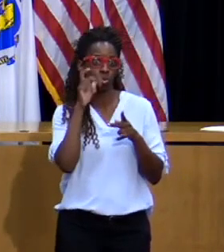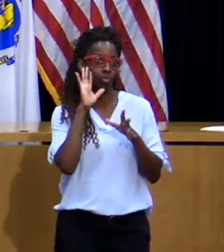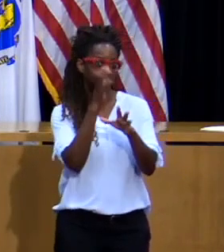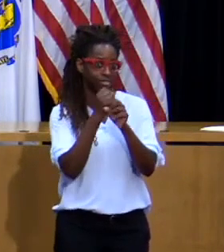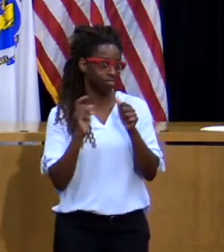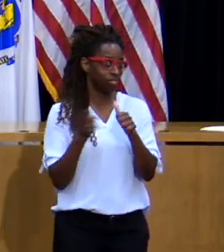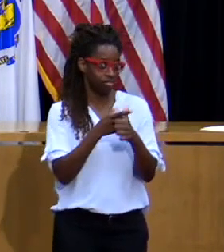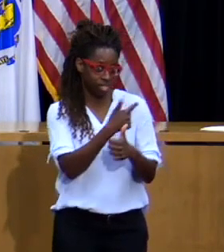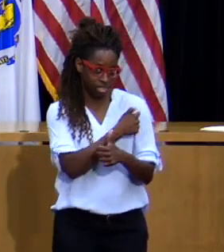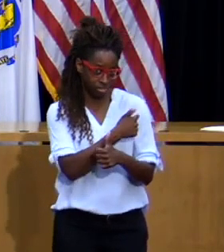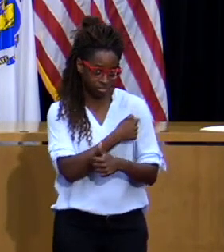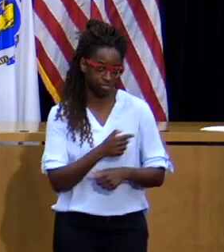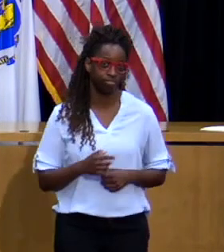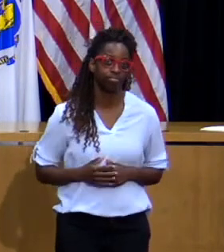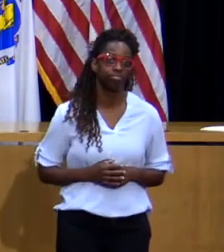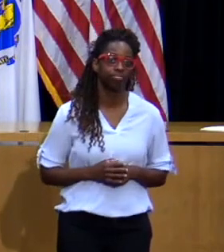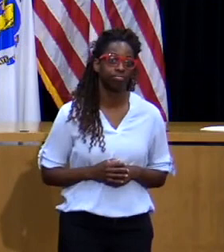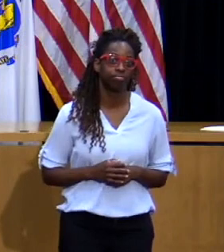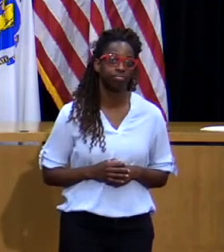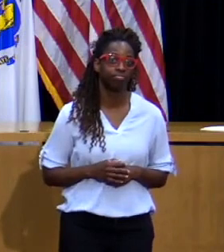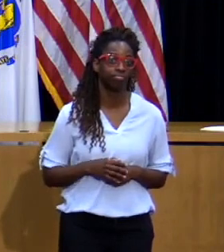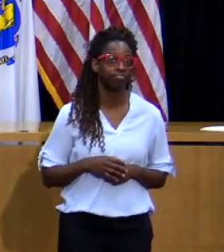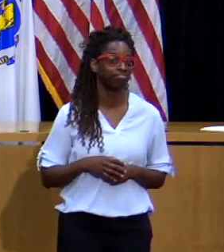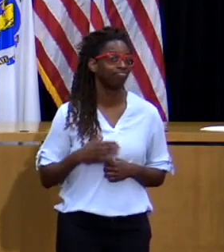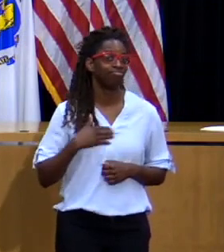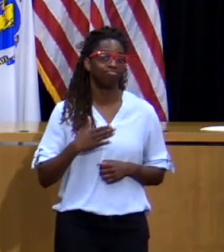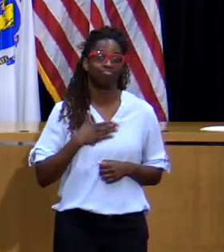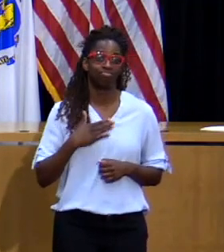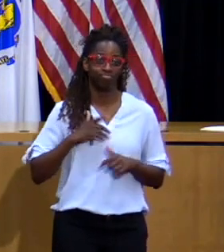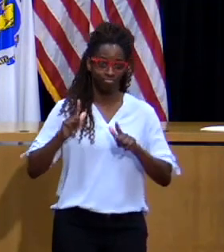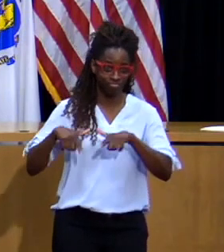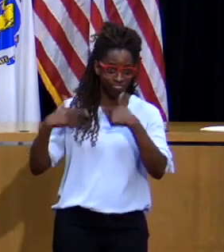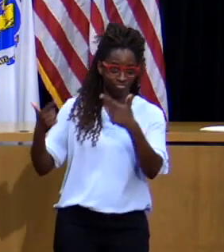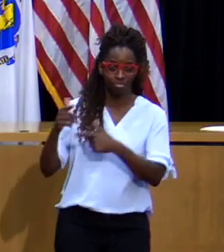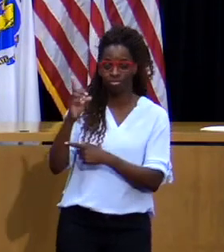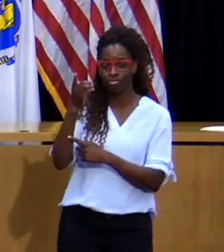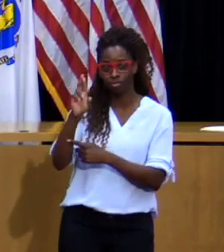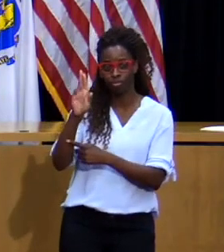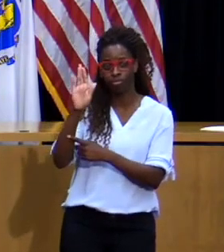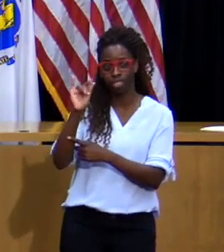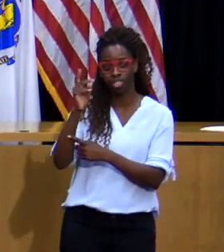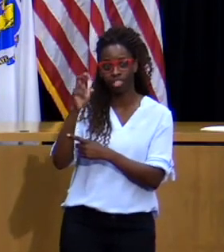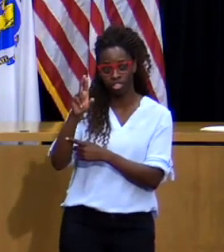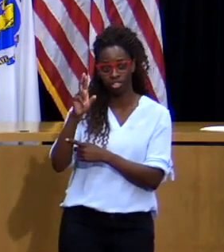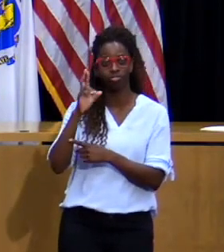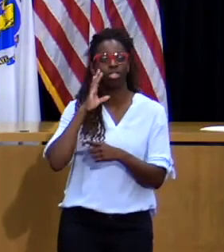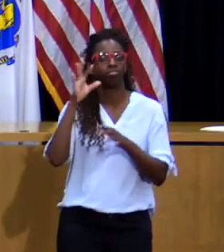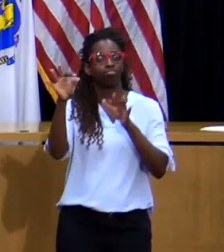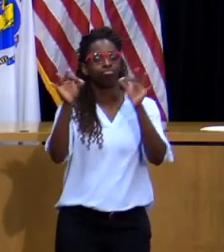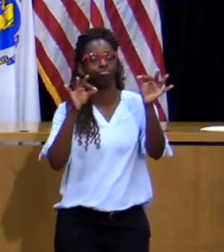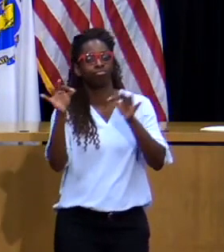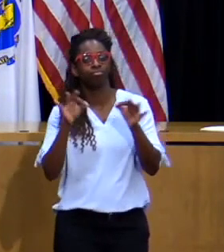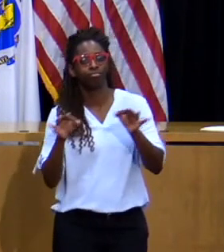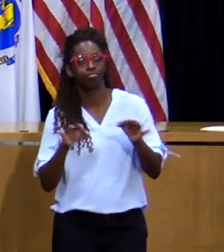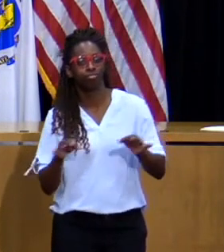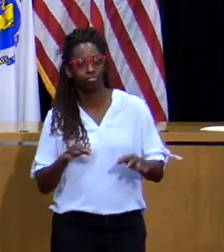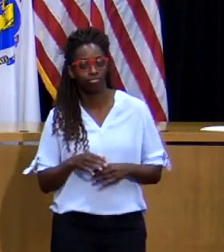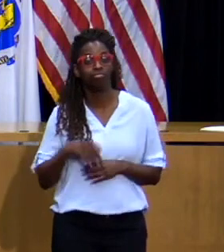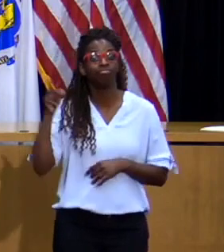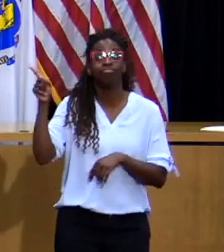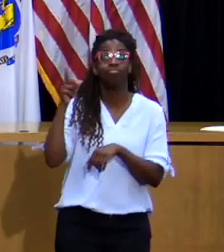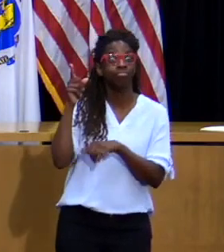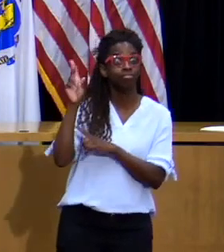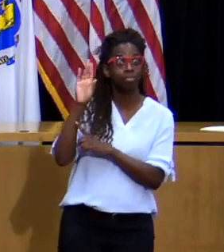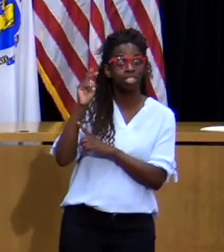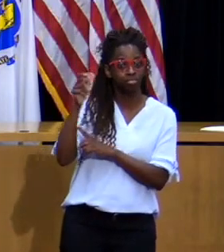to turn the microphone and the podium over to Dr. Paul Bidinger, who, as I'm sure many of you know, he holds the MGH Endowed Chair in